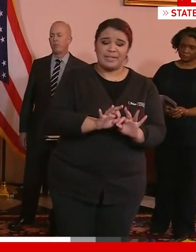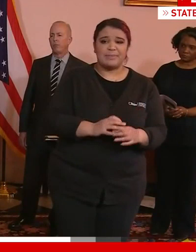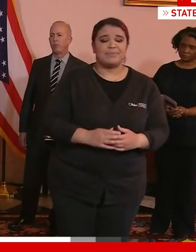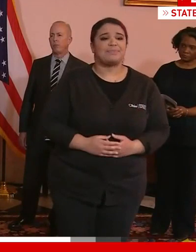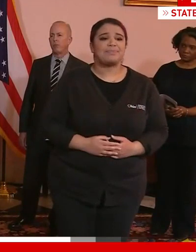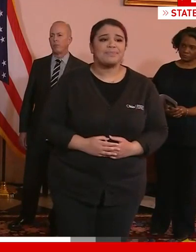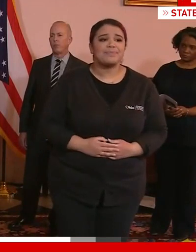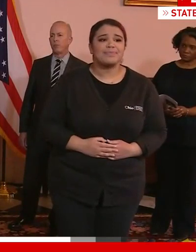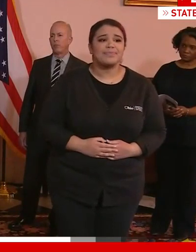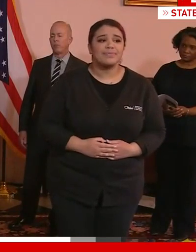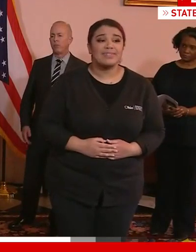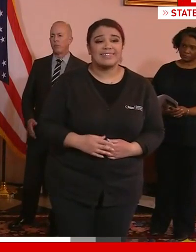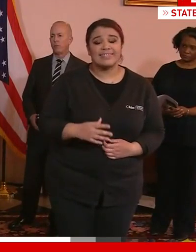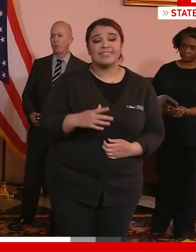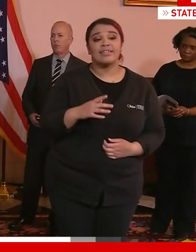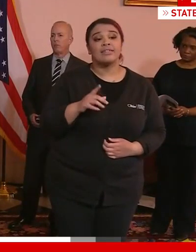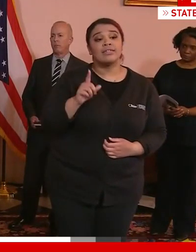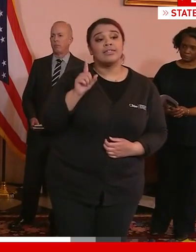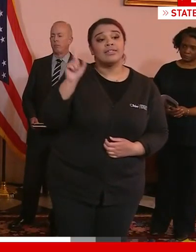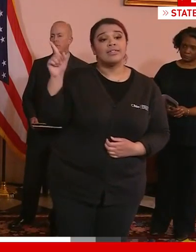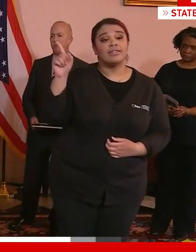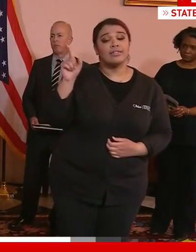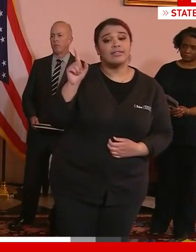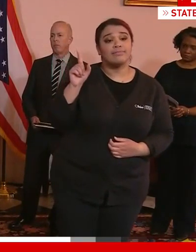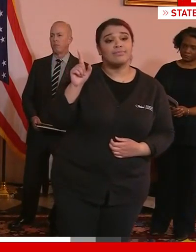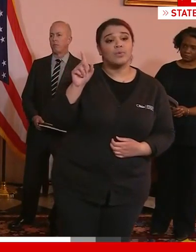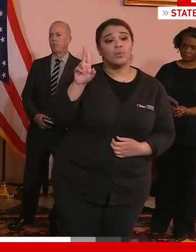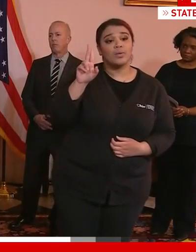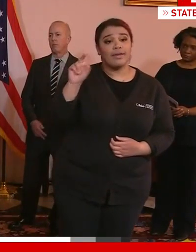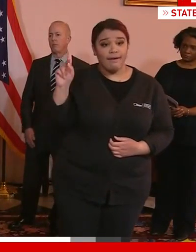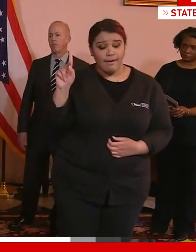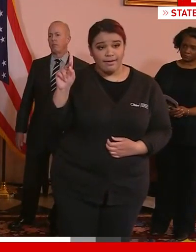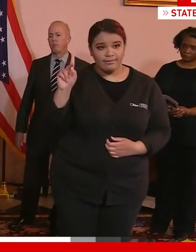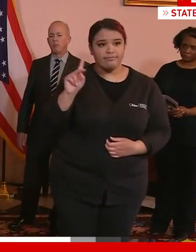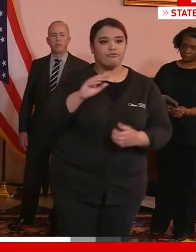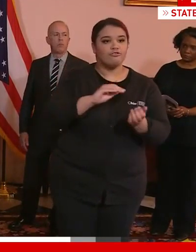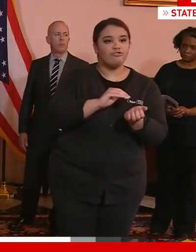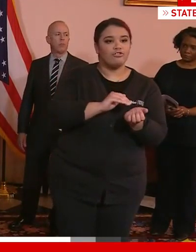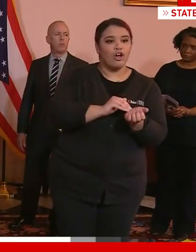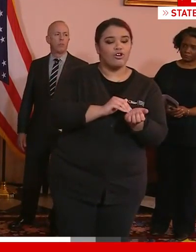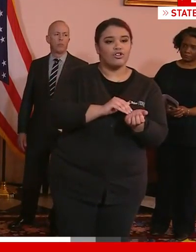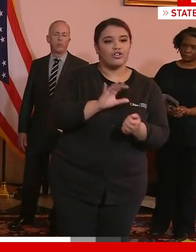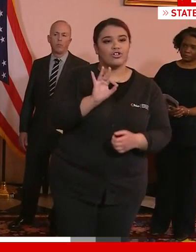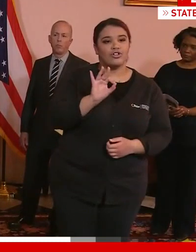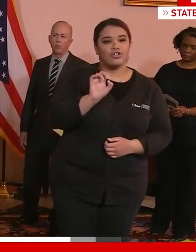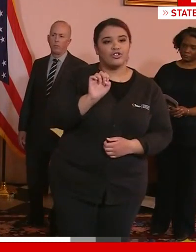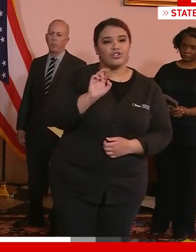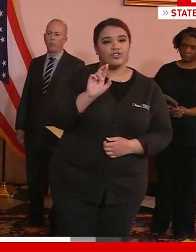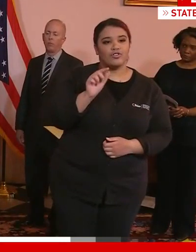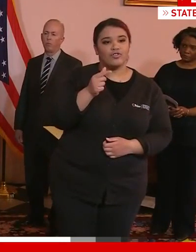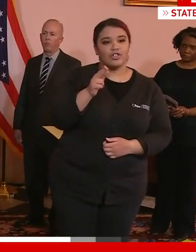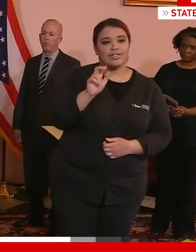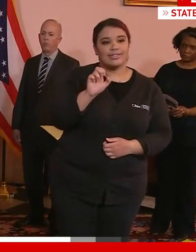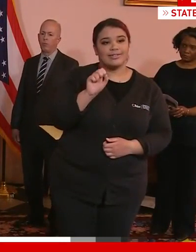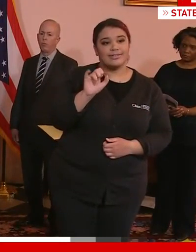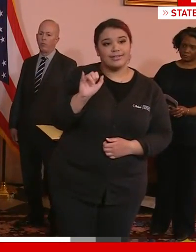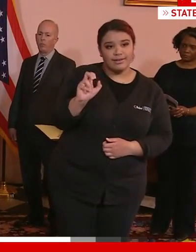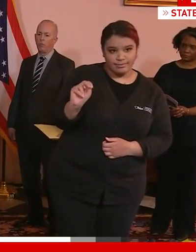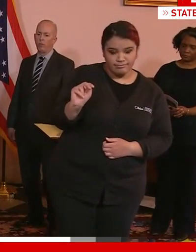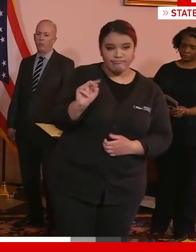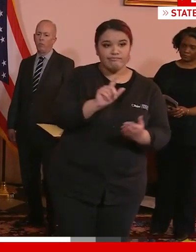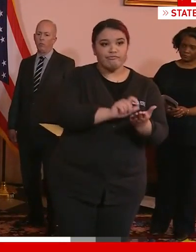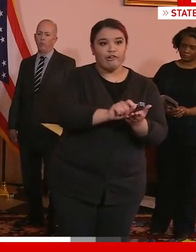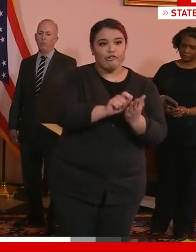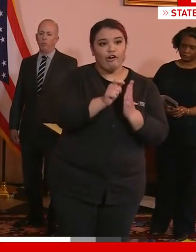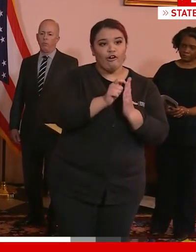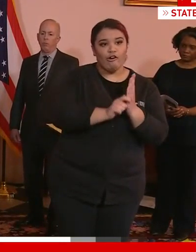that came out in the United Kingdom by Dr. Ferguson, and it was done by the Imperial College. And they're really